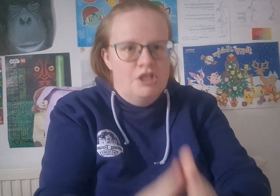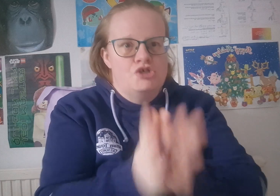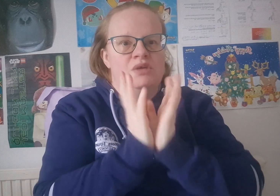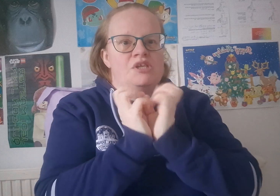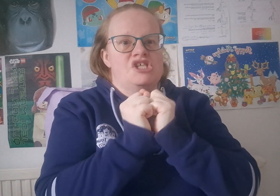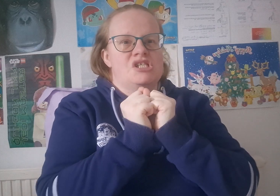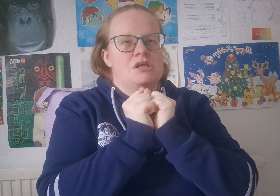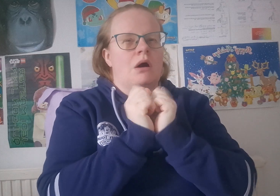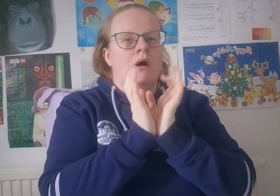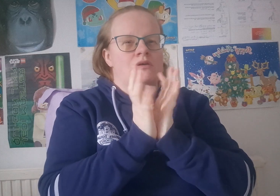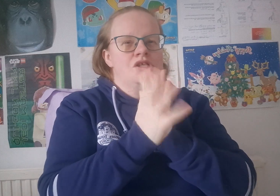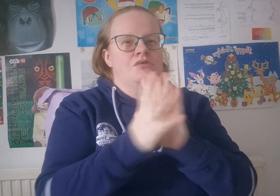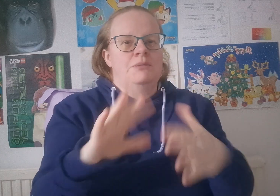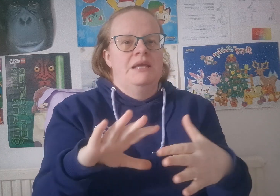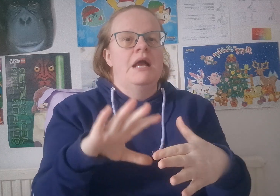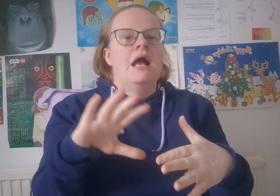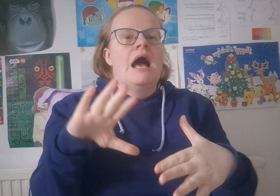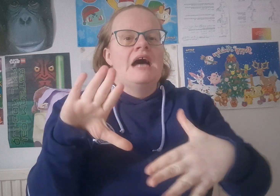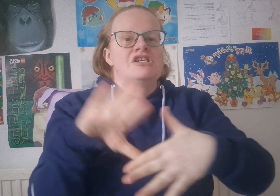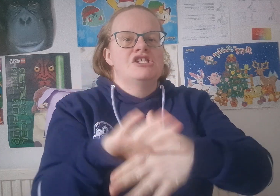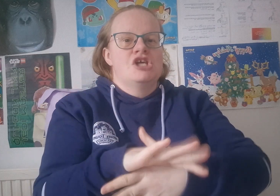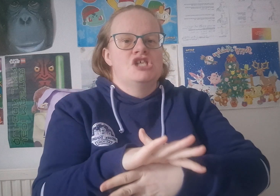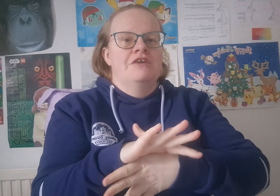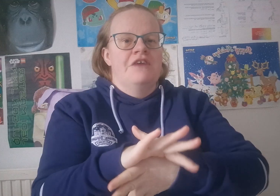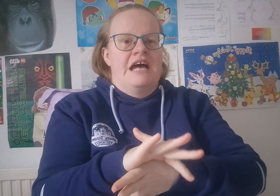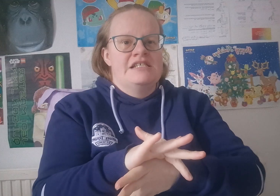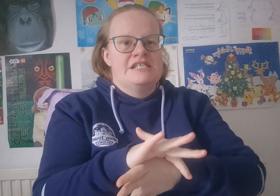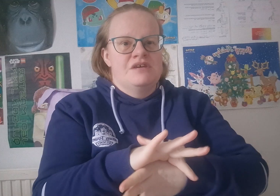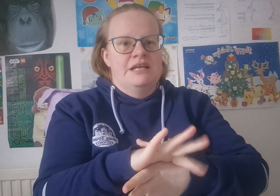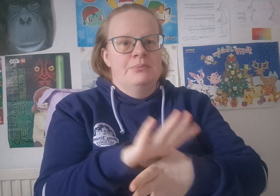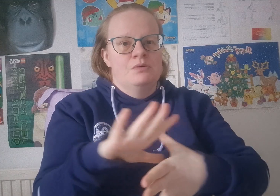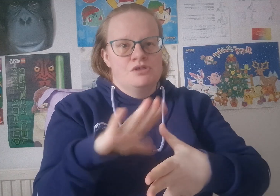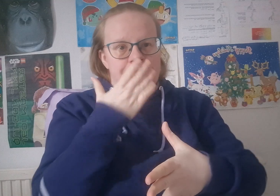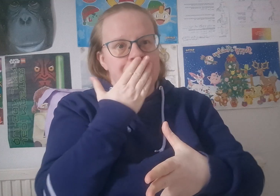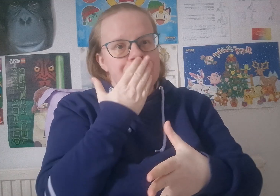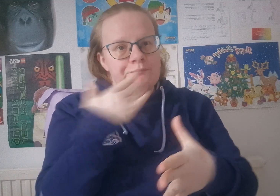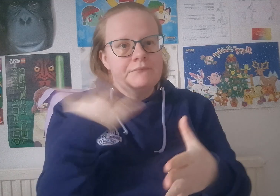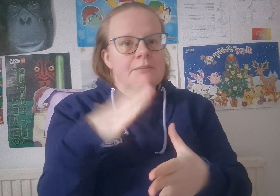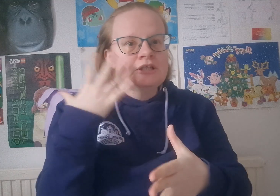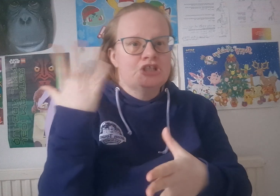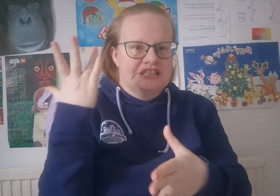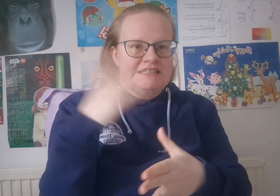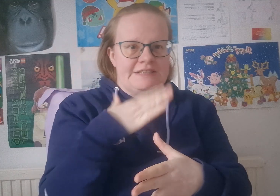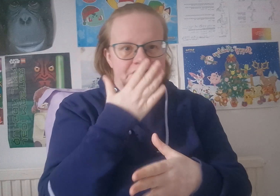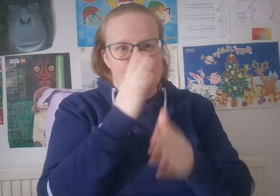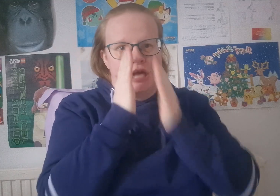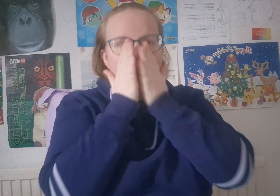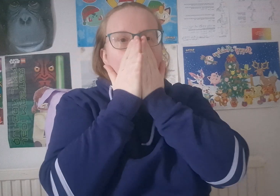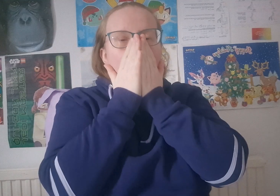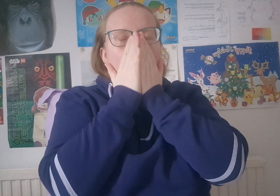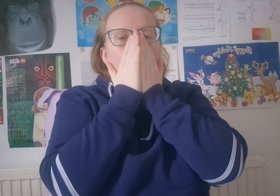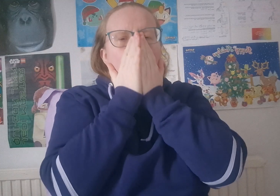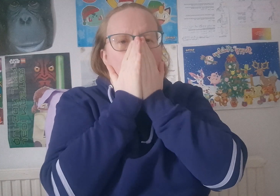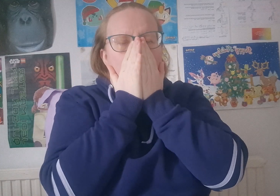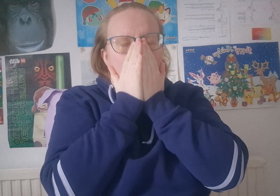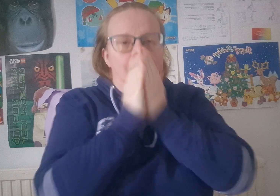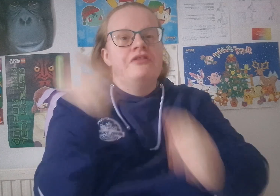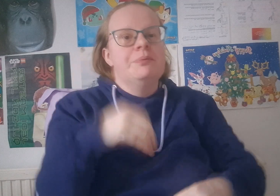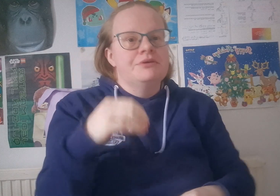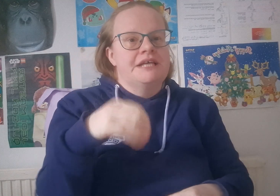tree, which is so creepy. And the touching of hands is really important because you can see the future. The book is